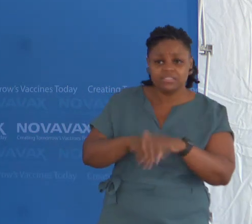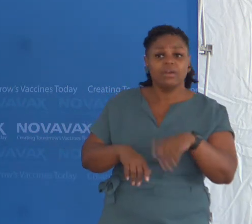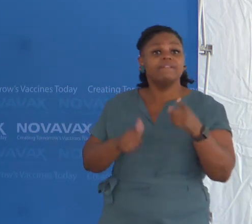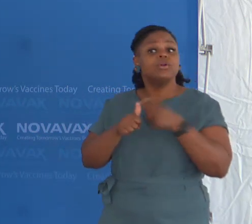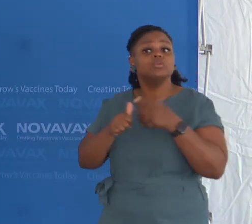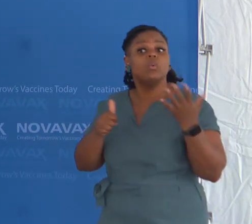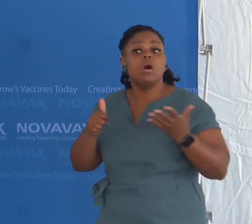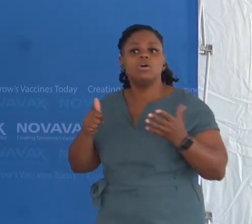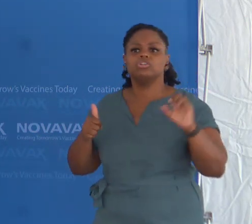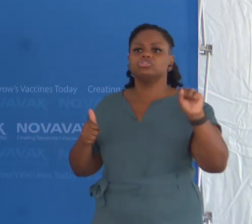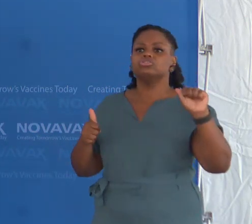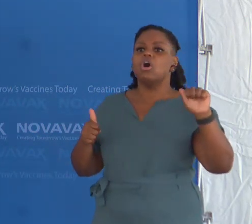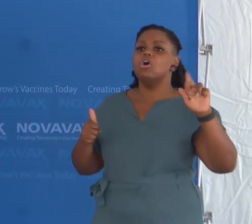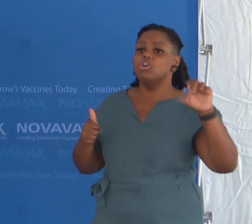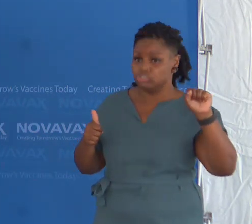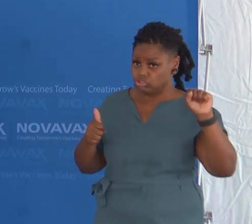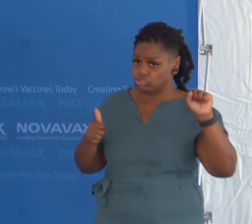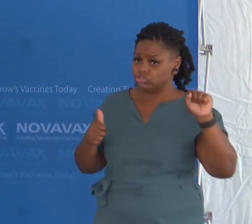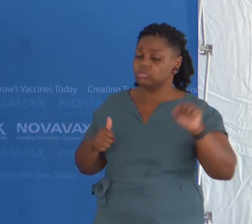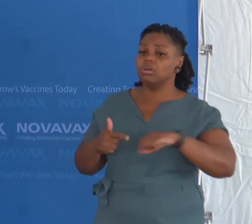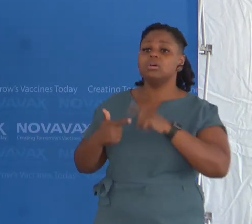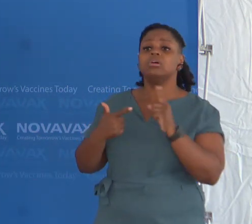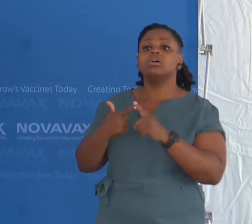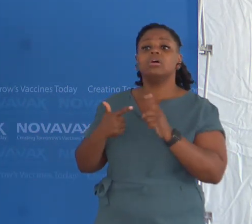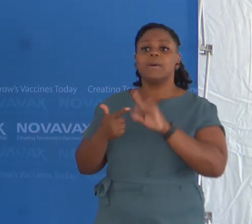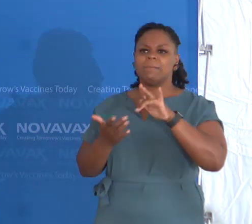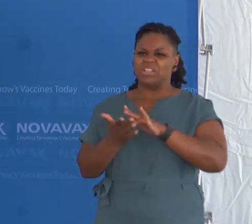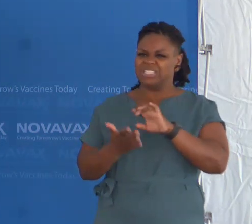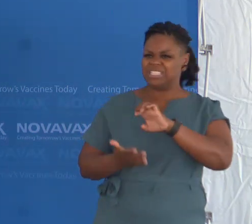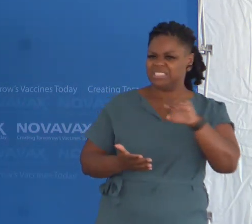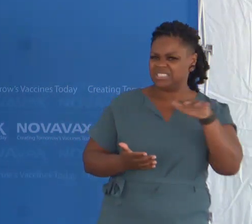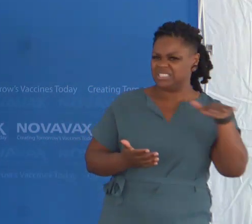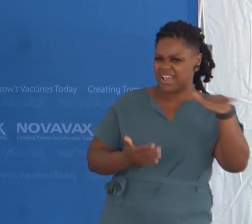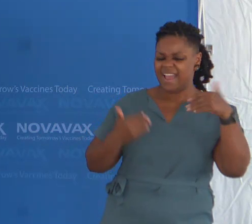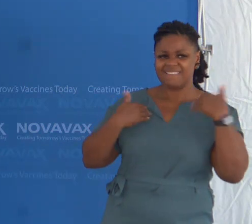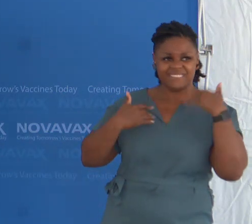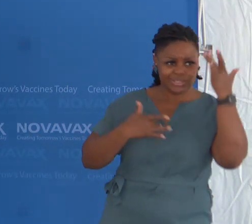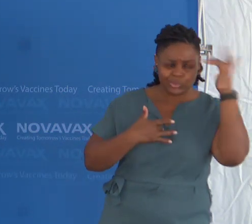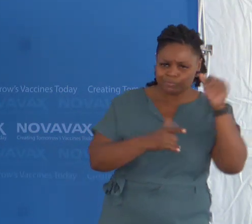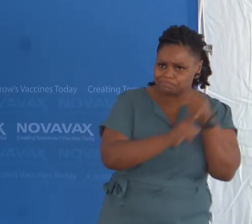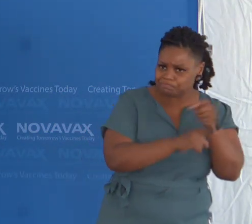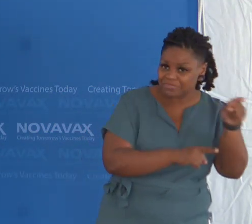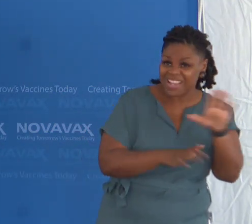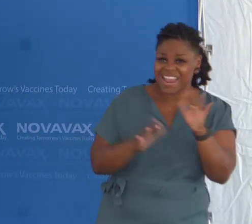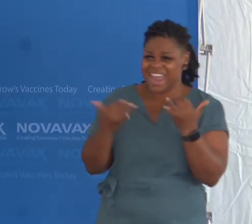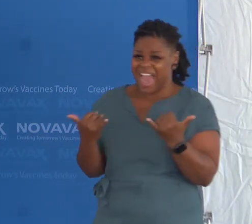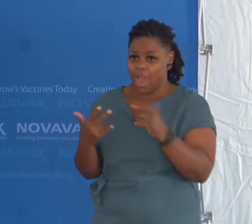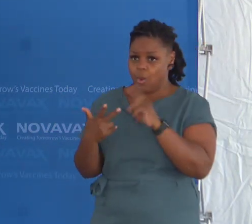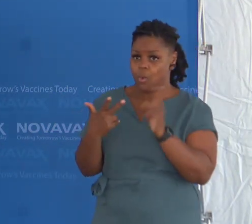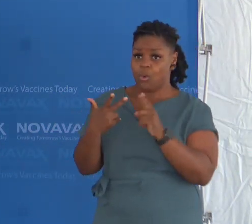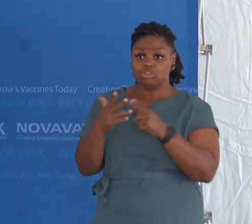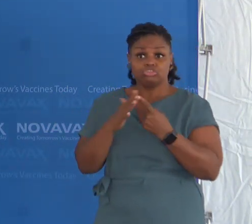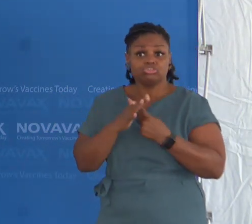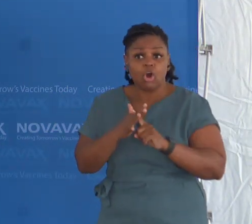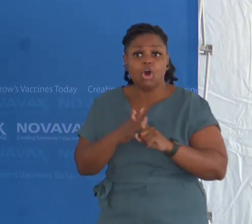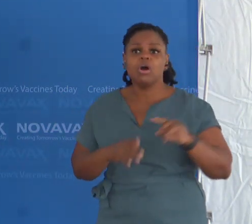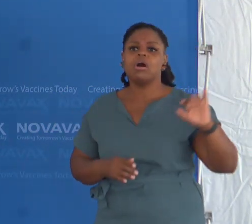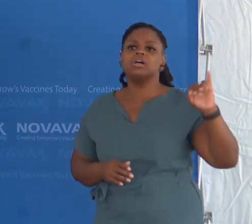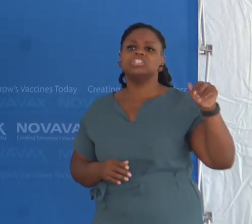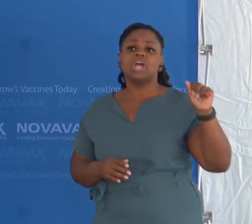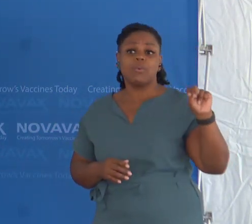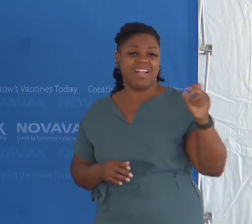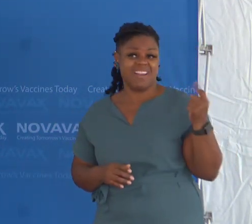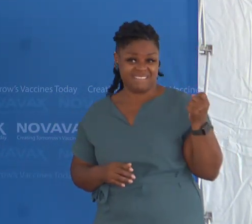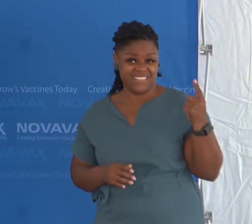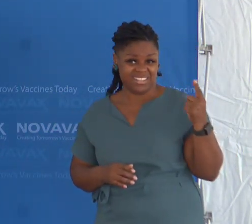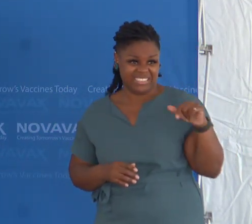syndrome half a dozen years ago. And now, starting January 11th or 12th, we can claim that that's when we started to